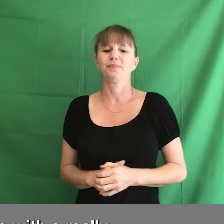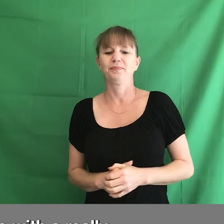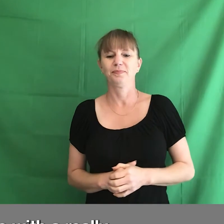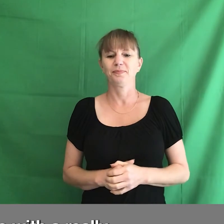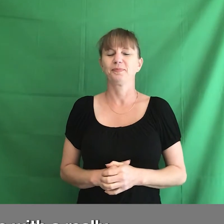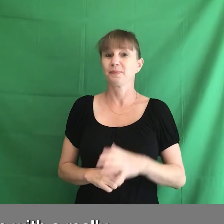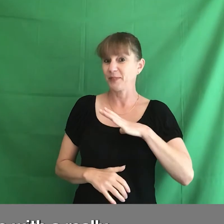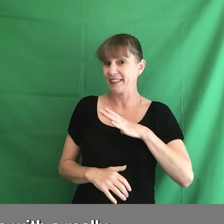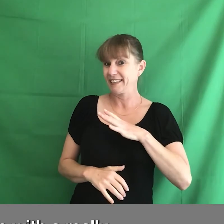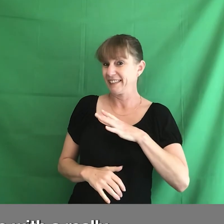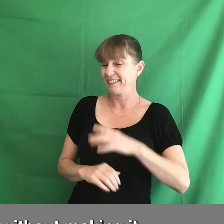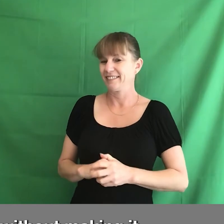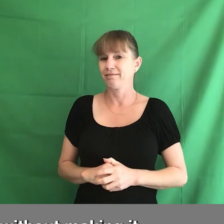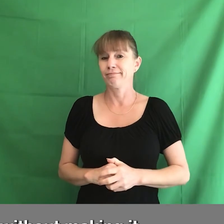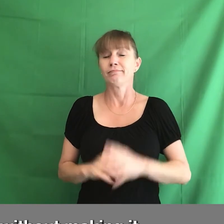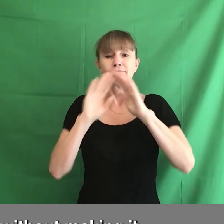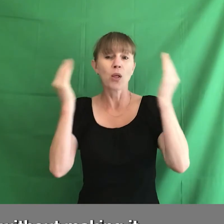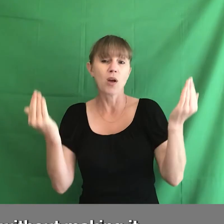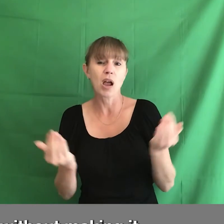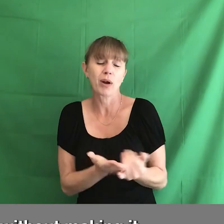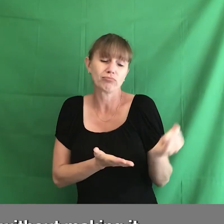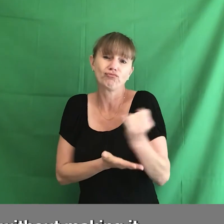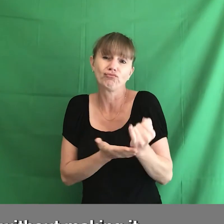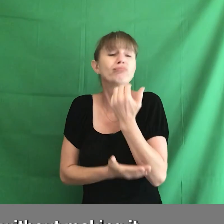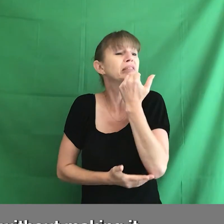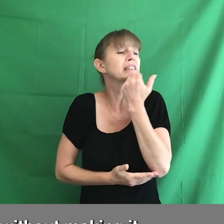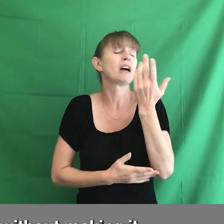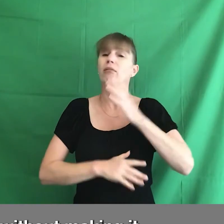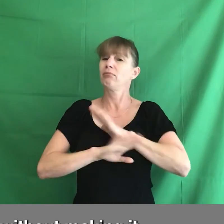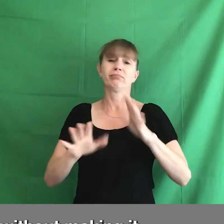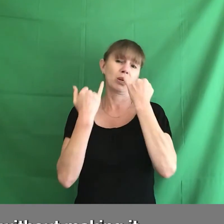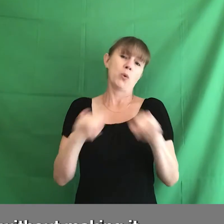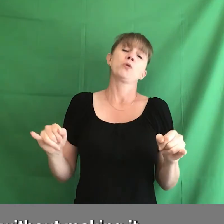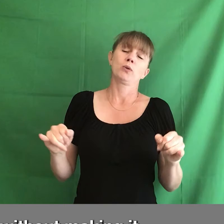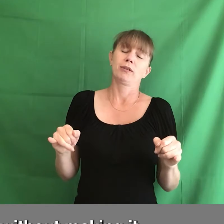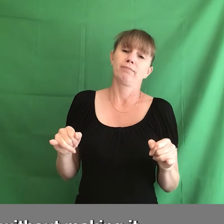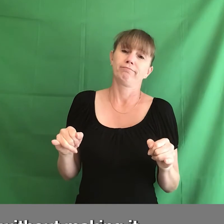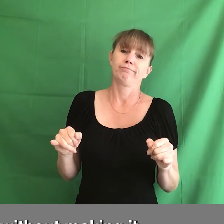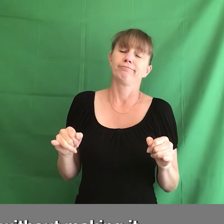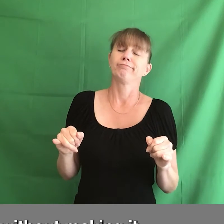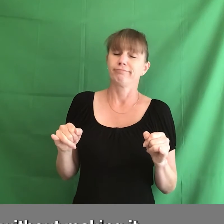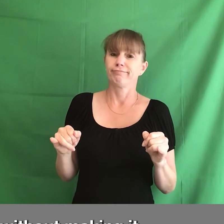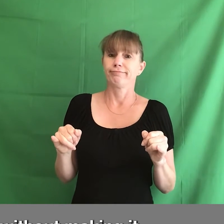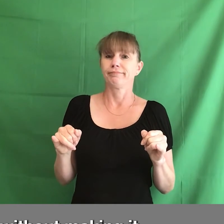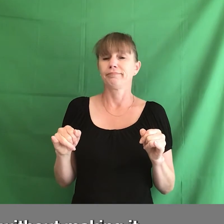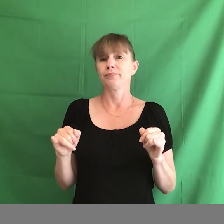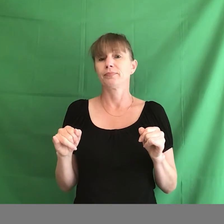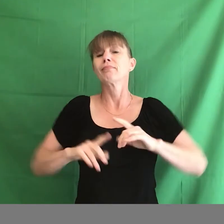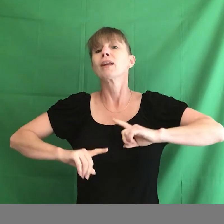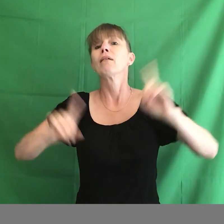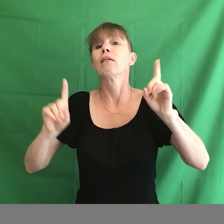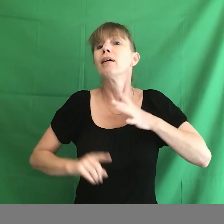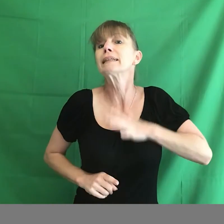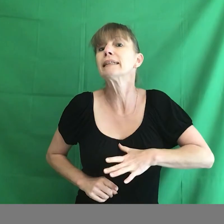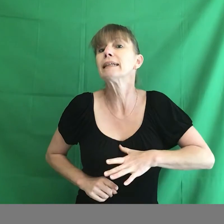good breath. Ready? The world's grey enough without making it worse. And now big breath.